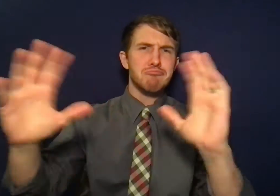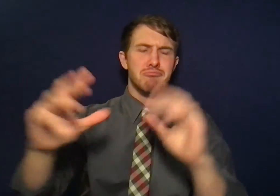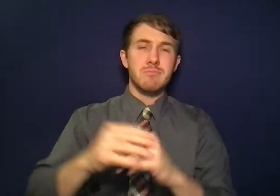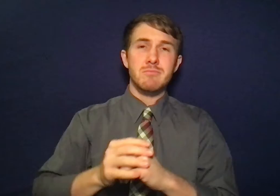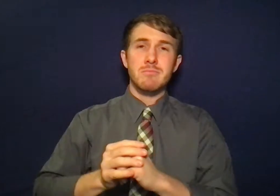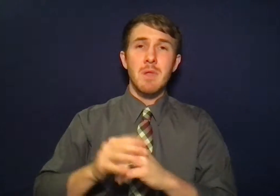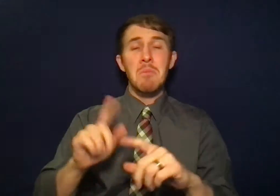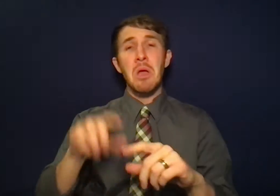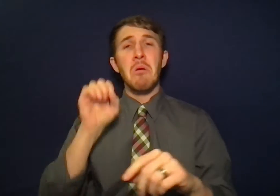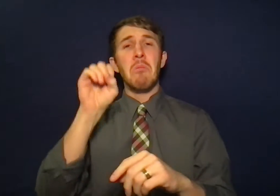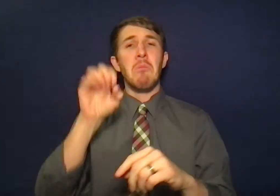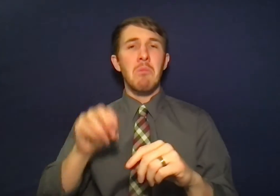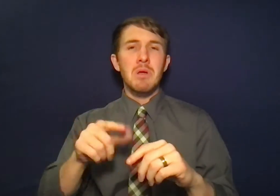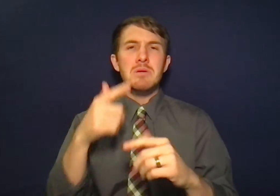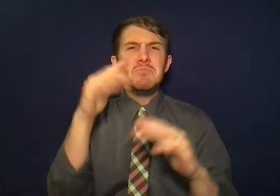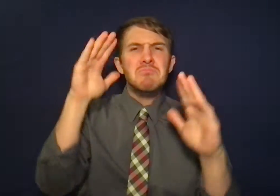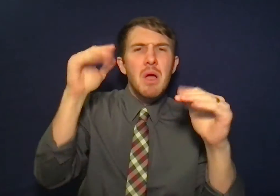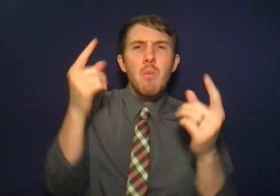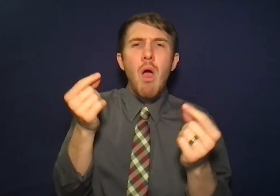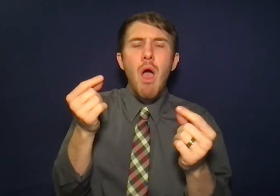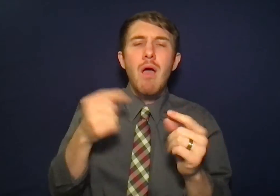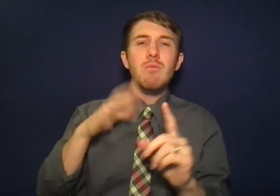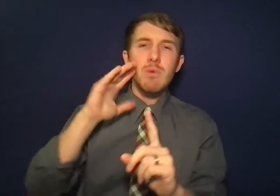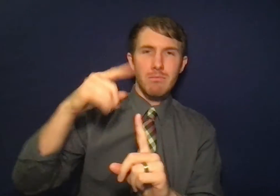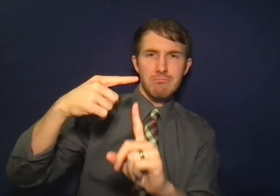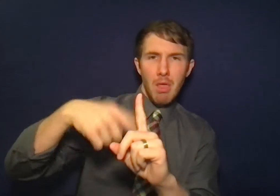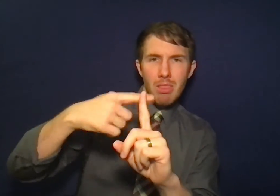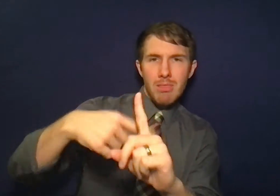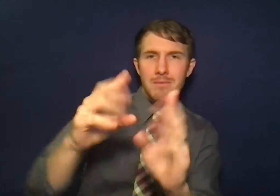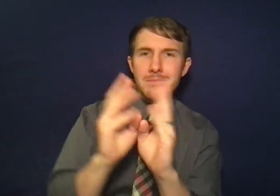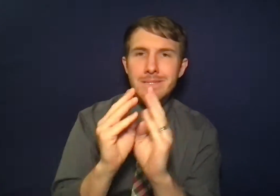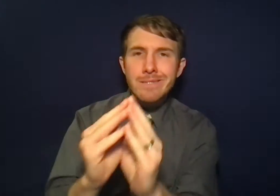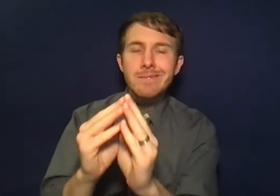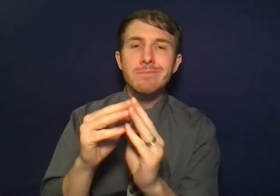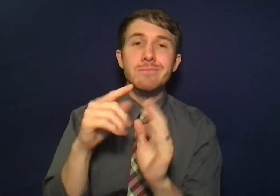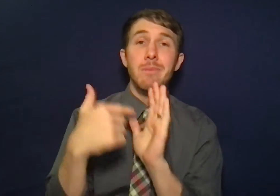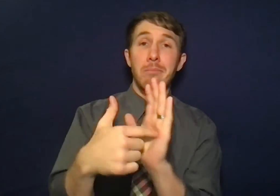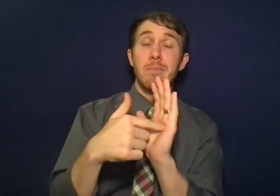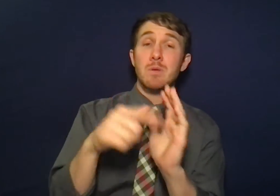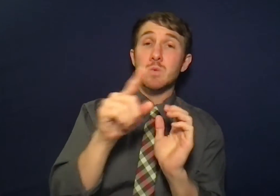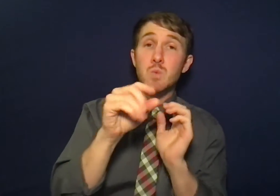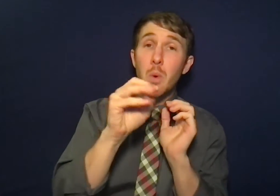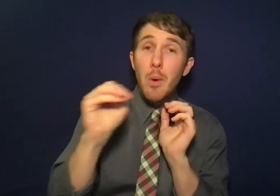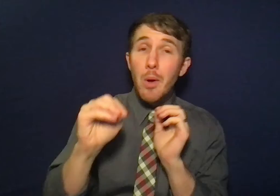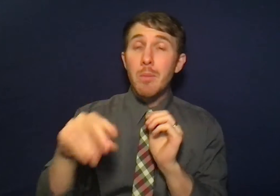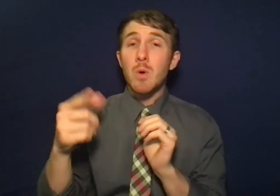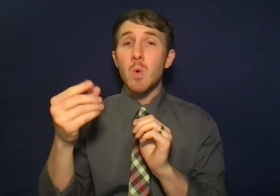community? Monthly meetings with optional platforms of Zoom or Google Meets, depending on the needs of your